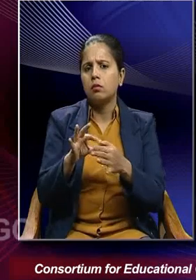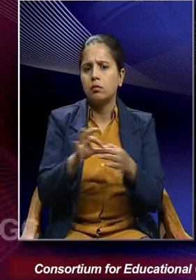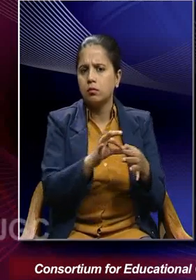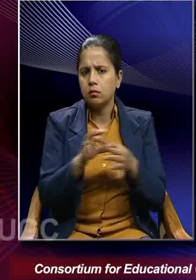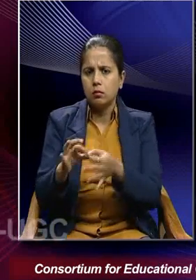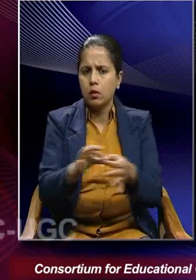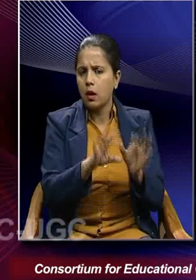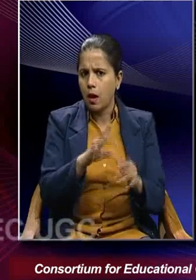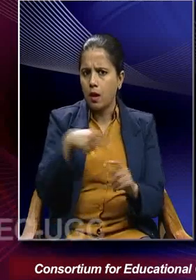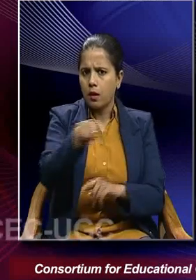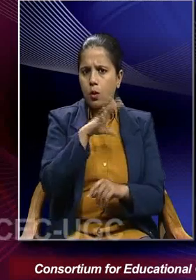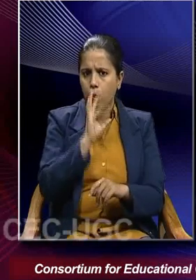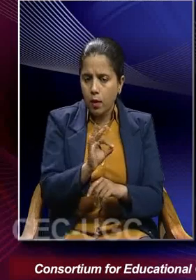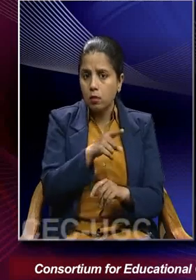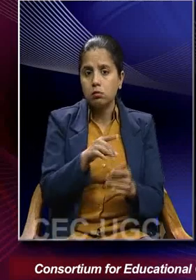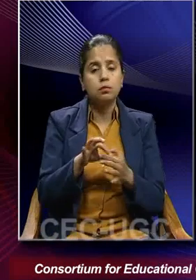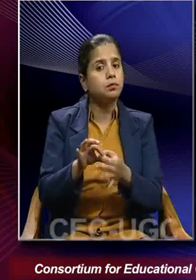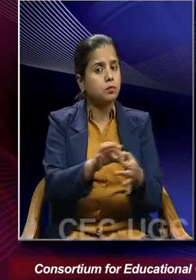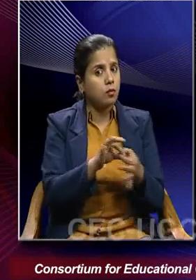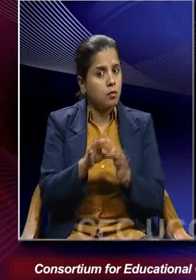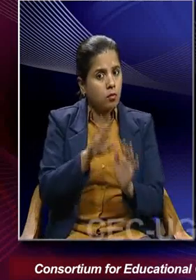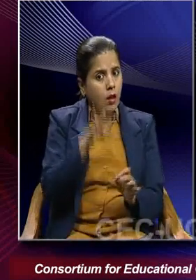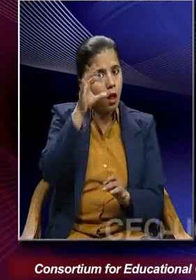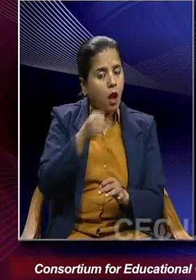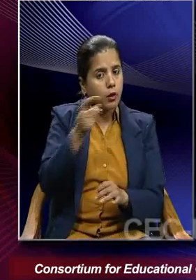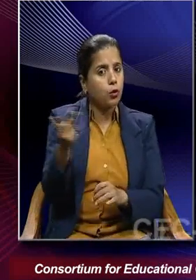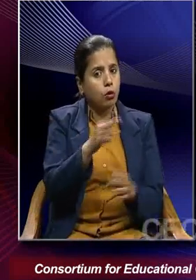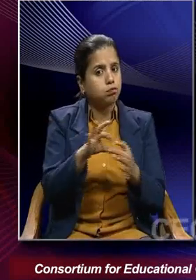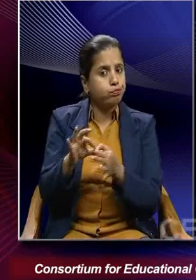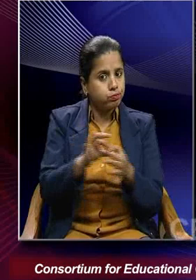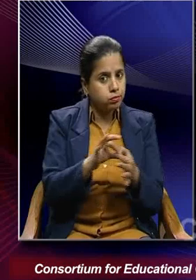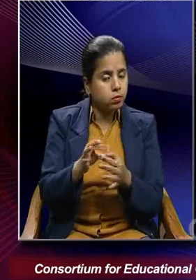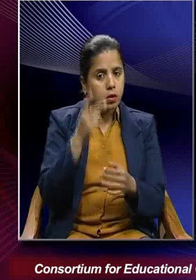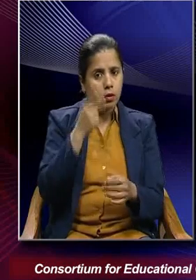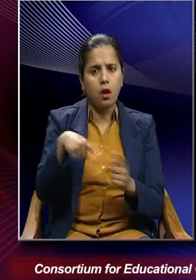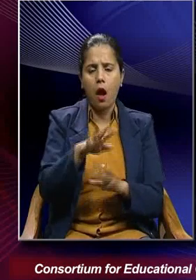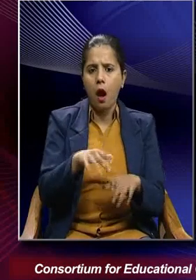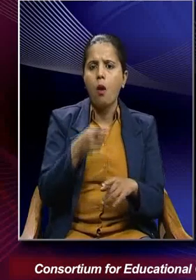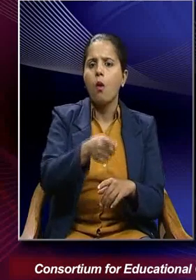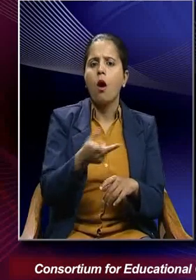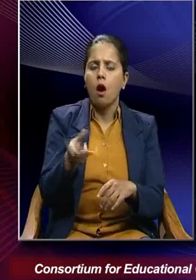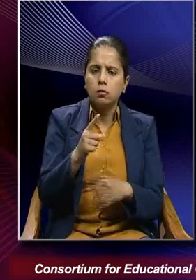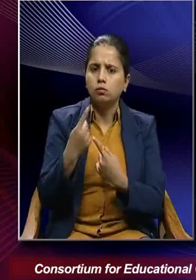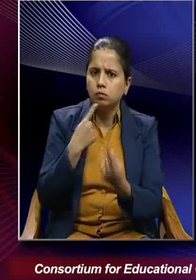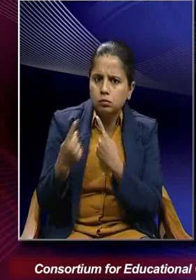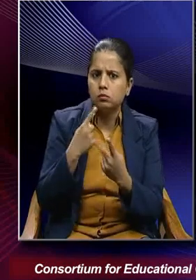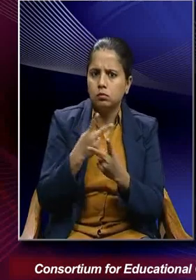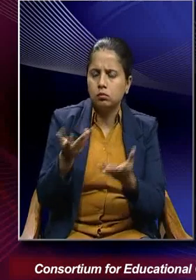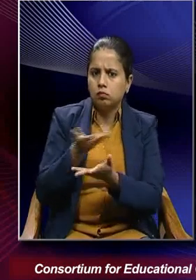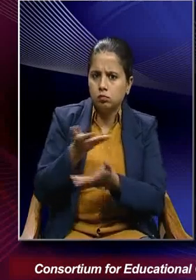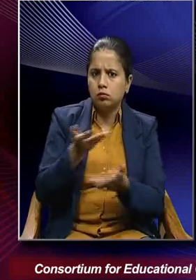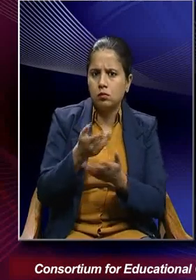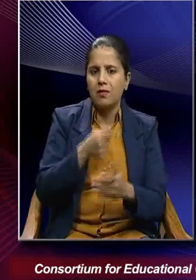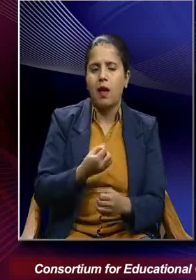he had, a relationship which he had with Gandhi, and how he regaled with Gandhi in